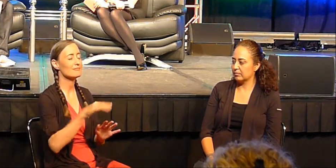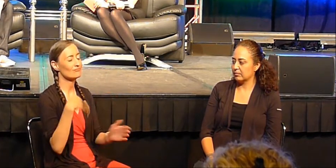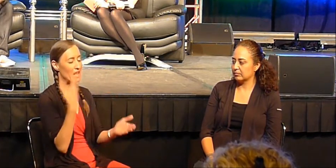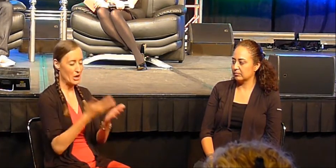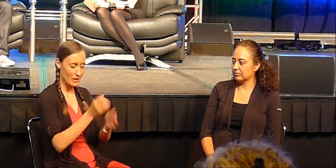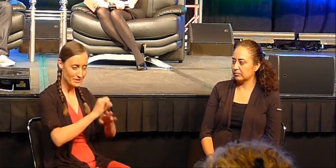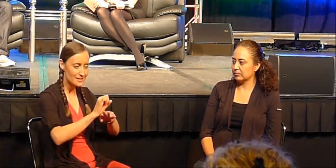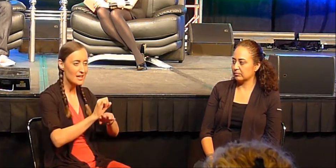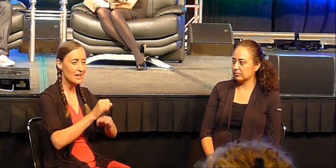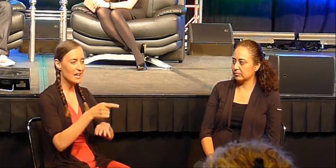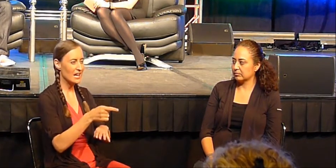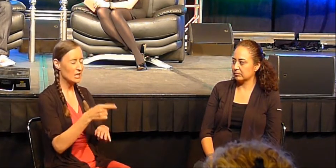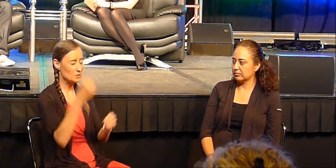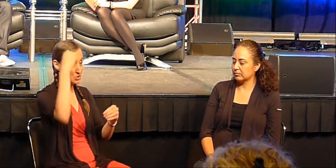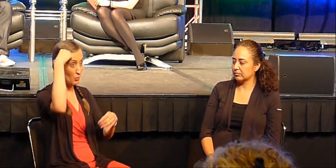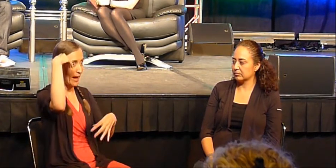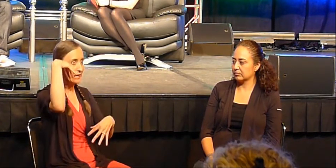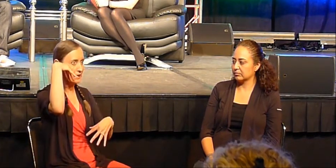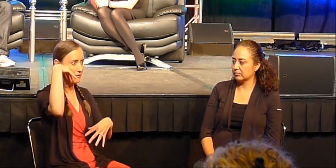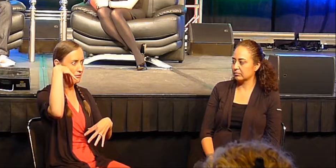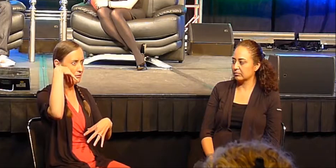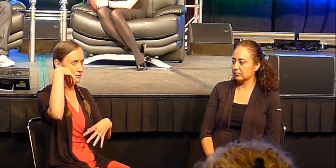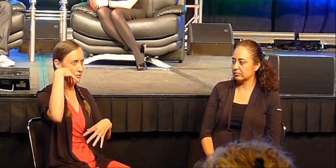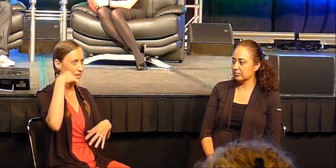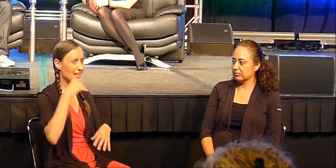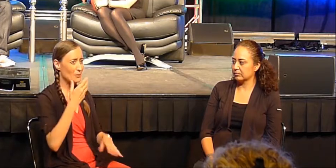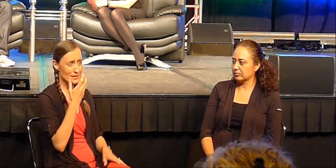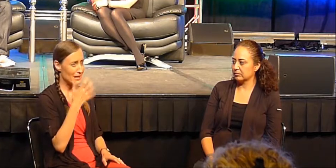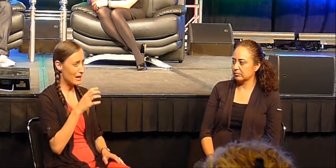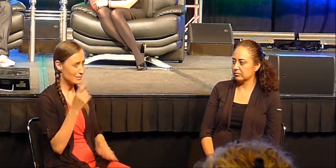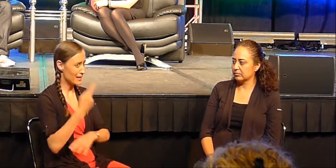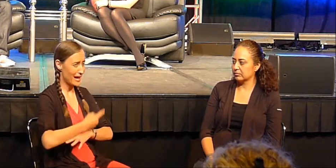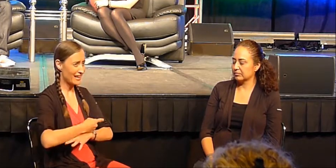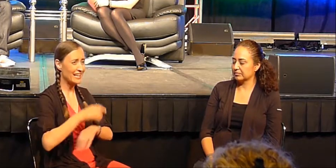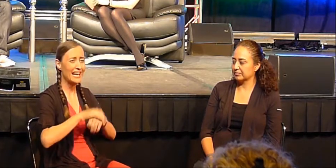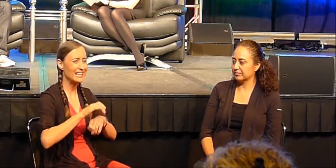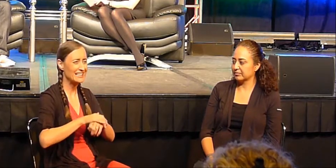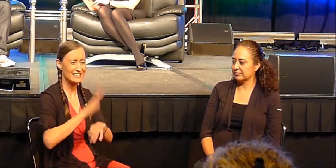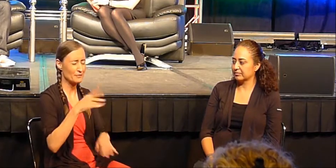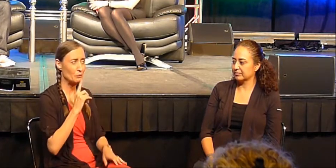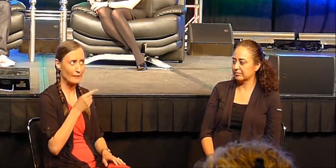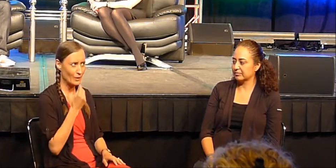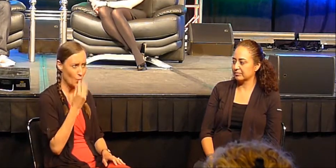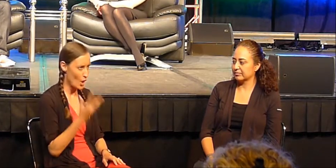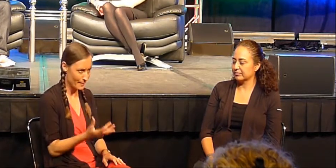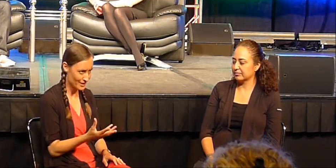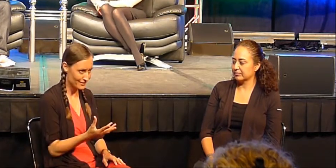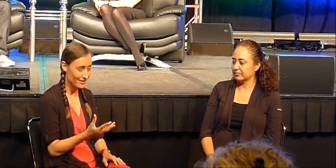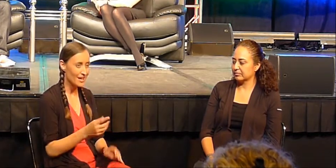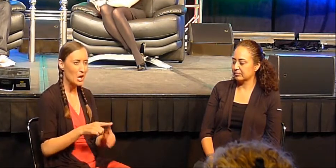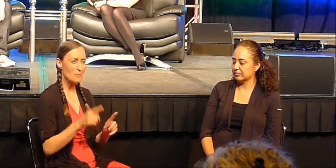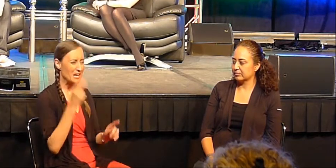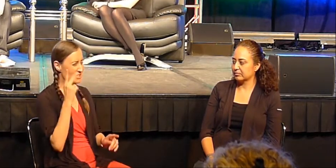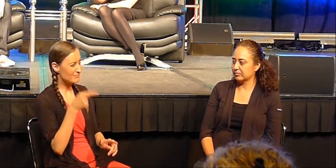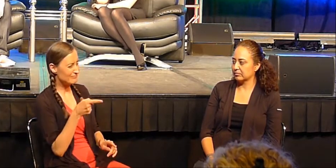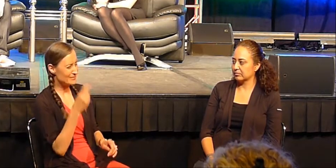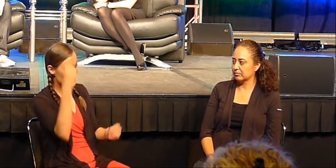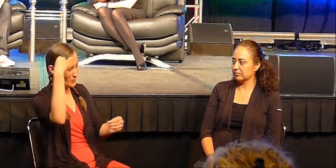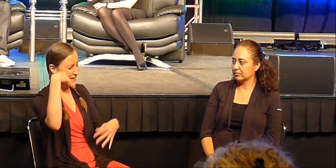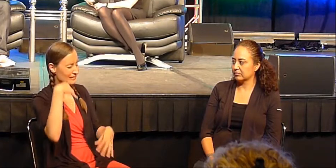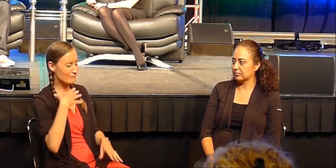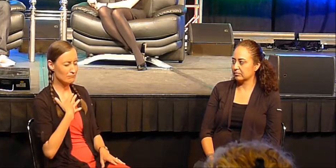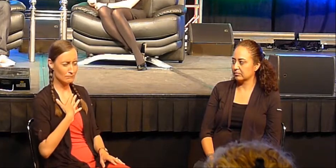set, and he was sweating. And it wasn't particularly warm. In England, it never gets particularly warm, right? But I saw him sweating, and I'm